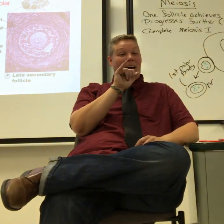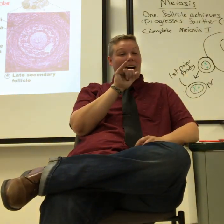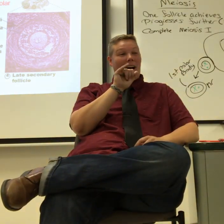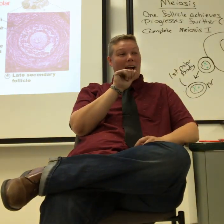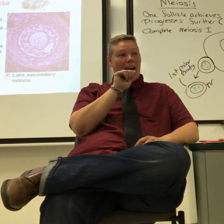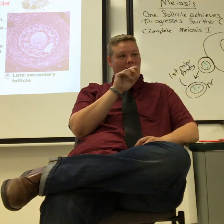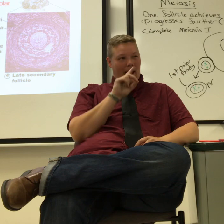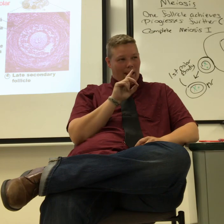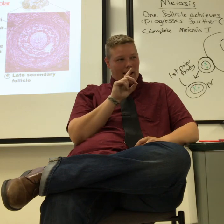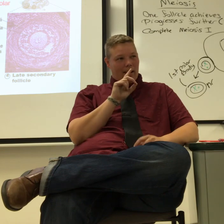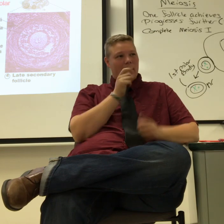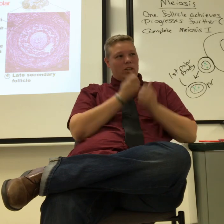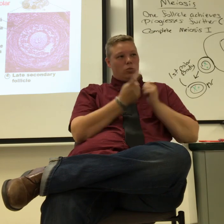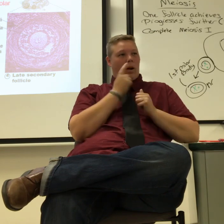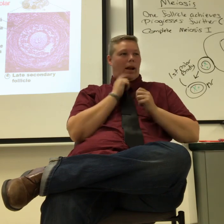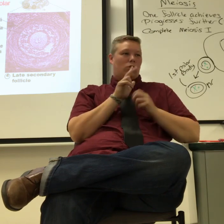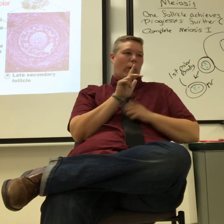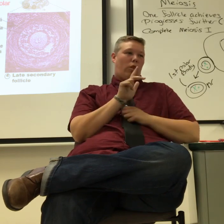dyads.